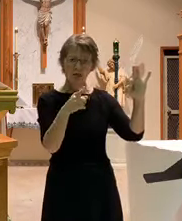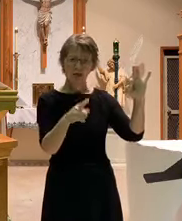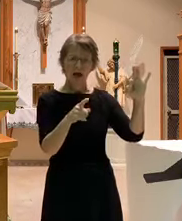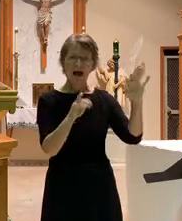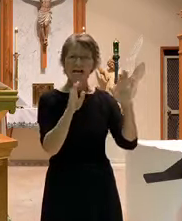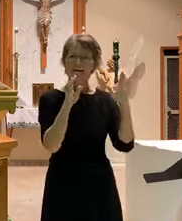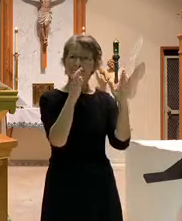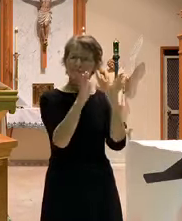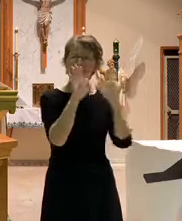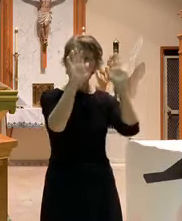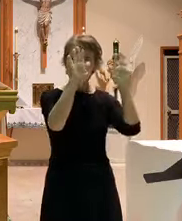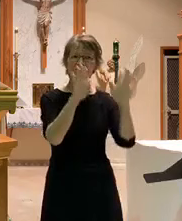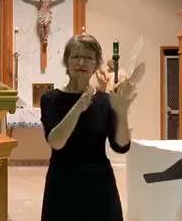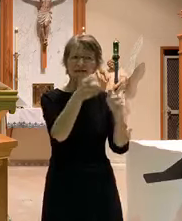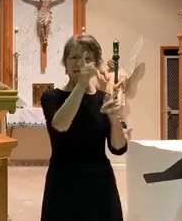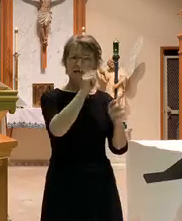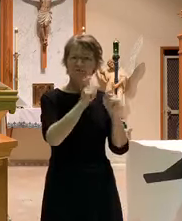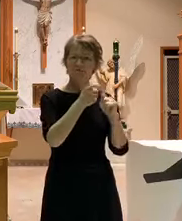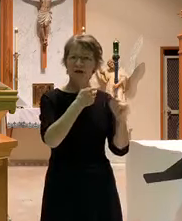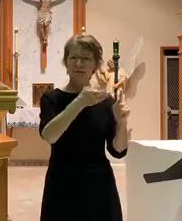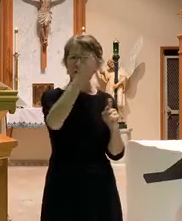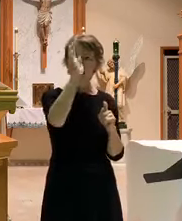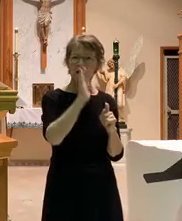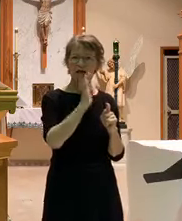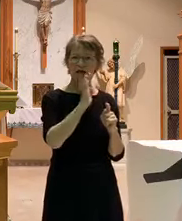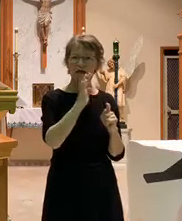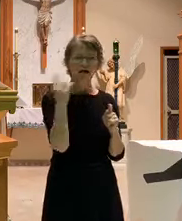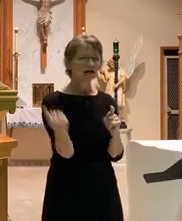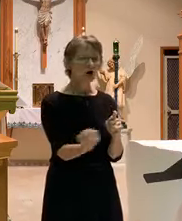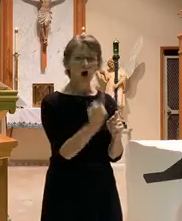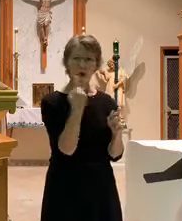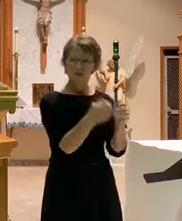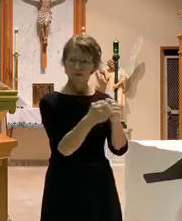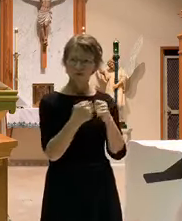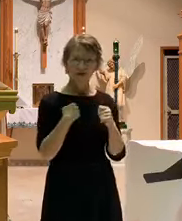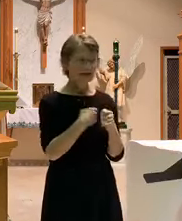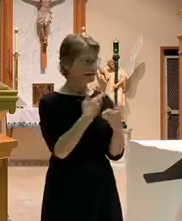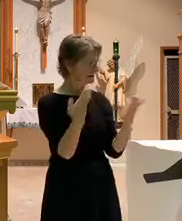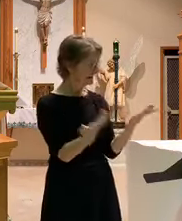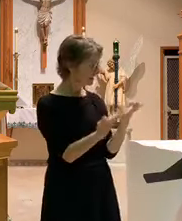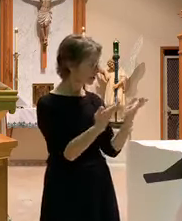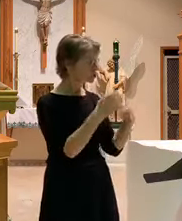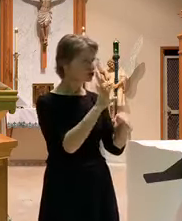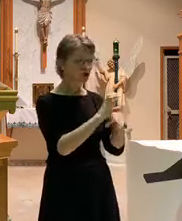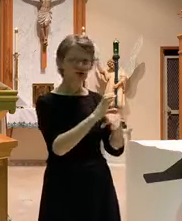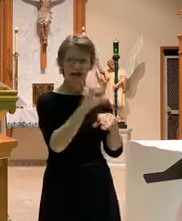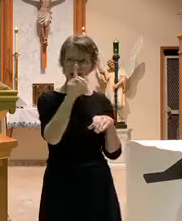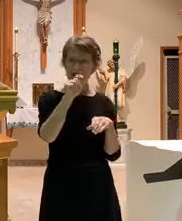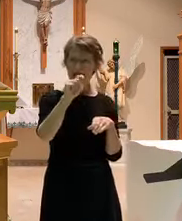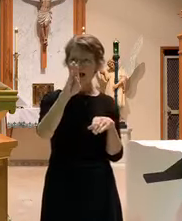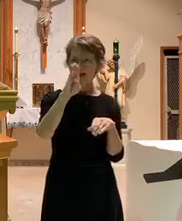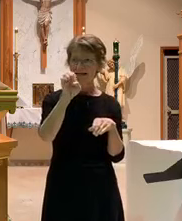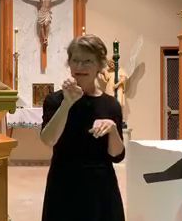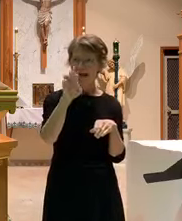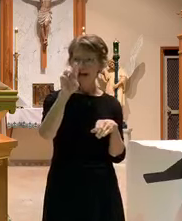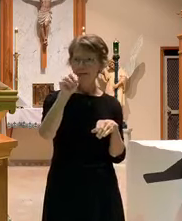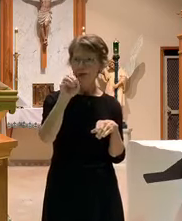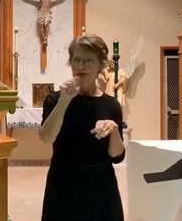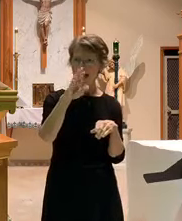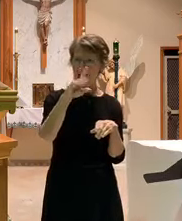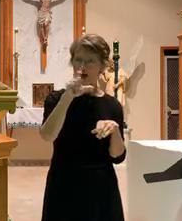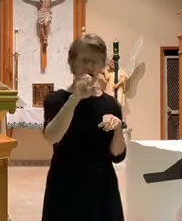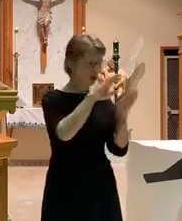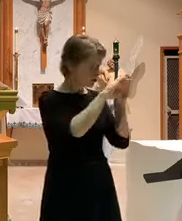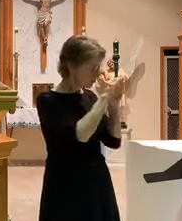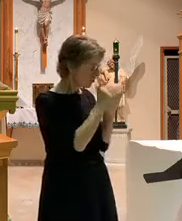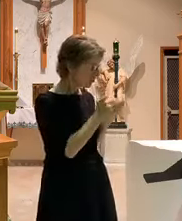that we always have with us right here in the tabernacle, right next to the sanctuary light,